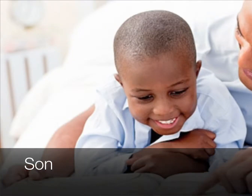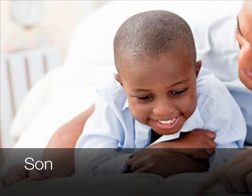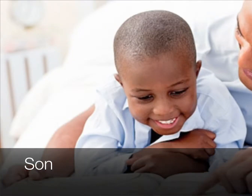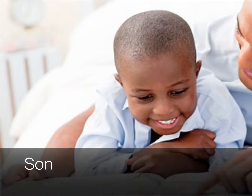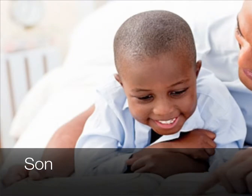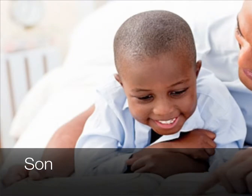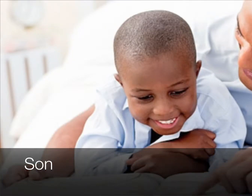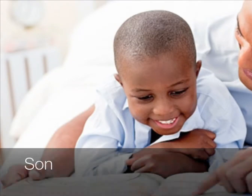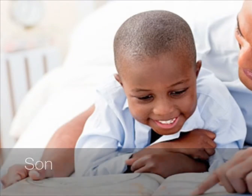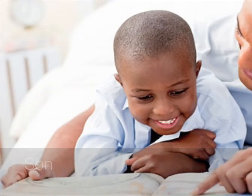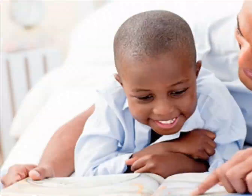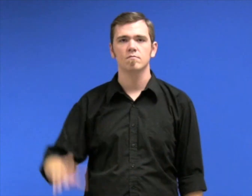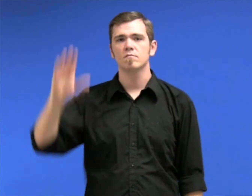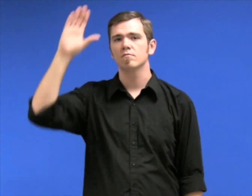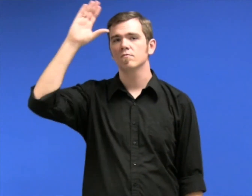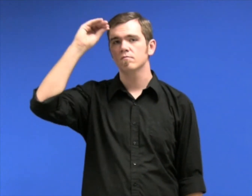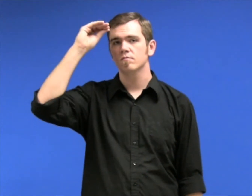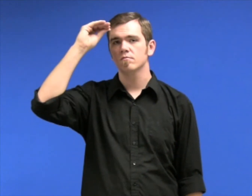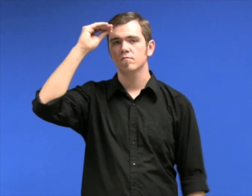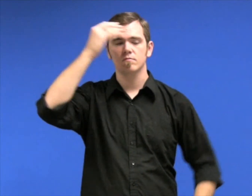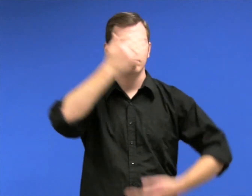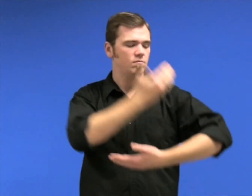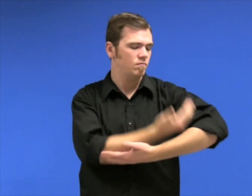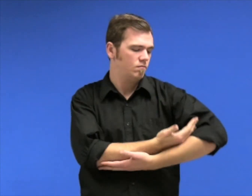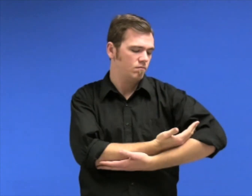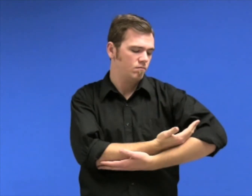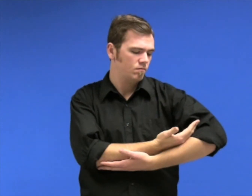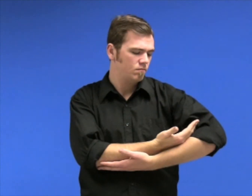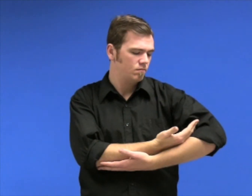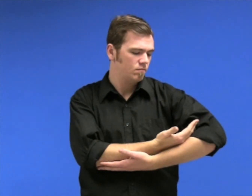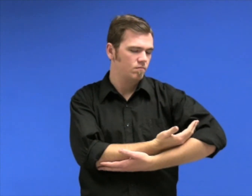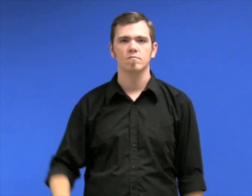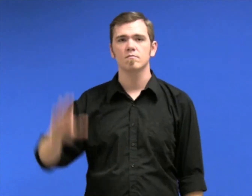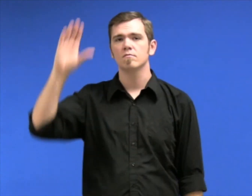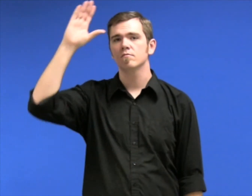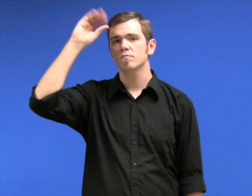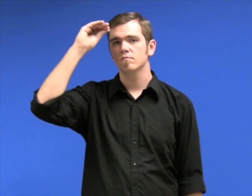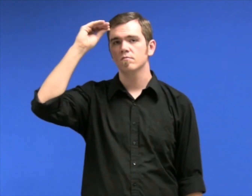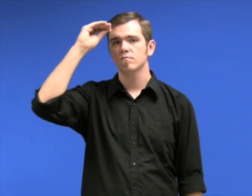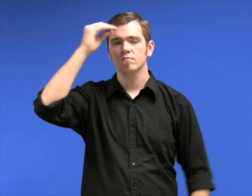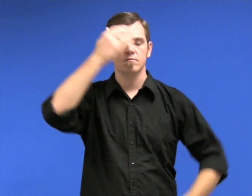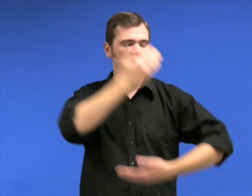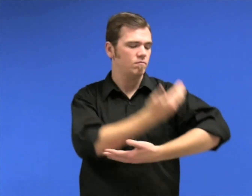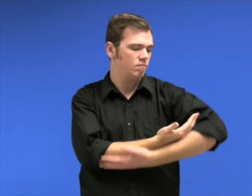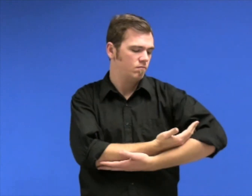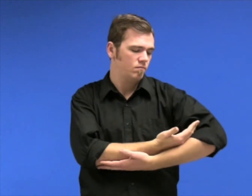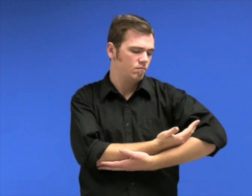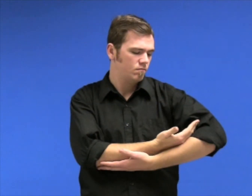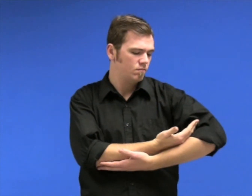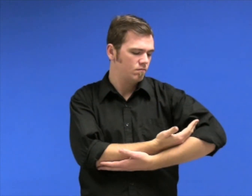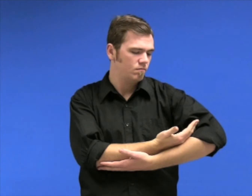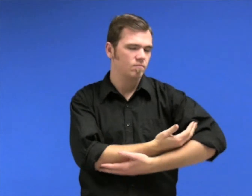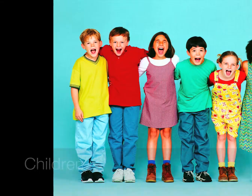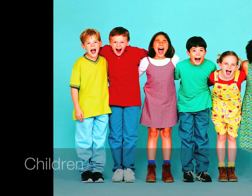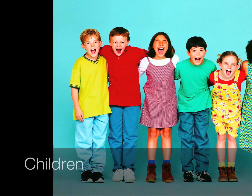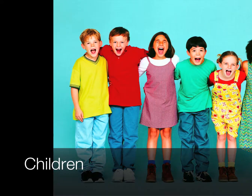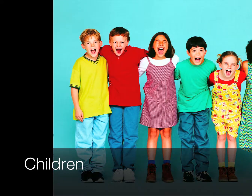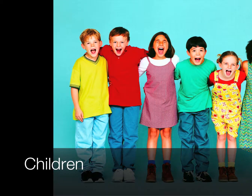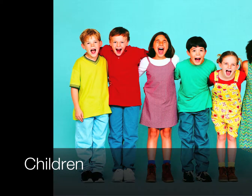son will be? Son is boy, baby. Boy, baby. All right, now